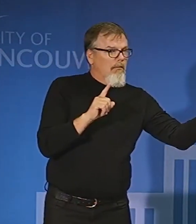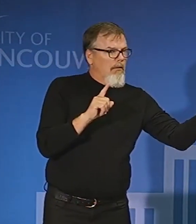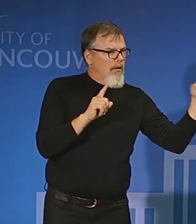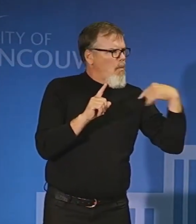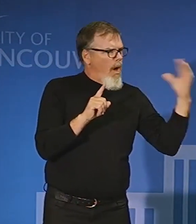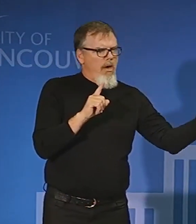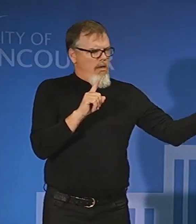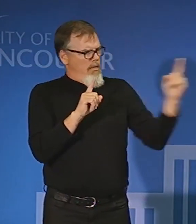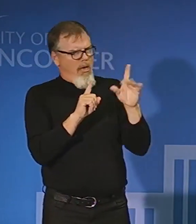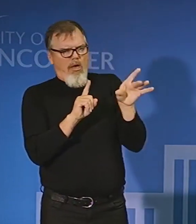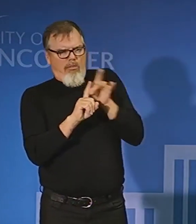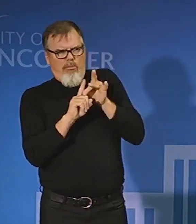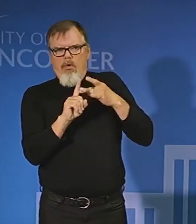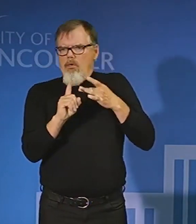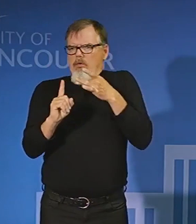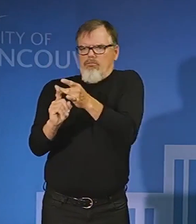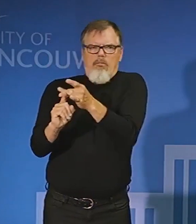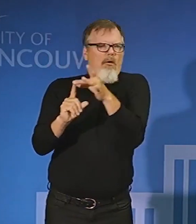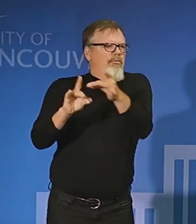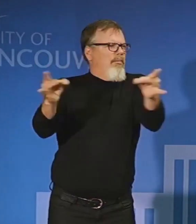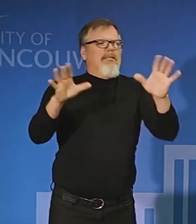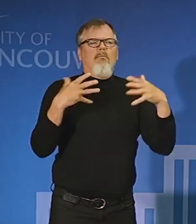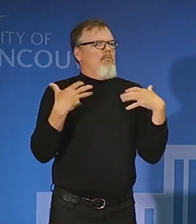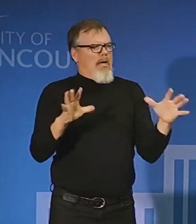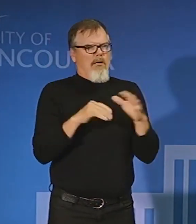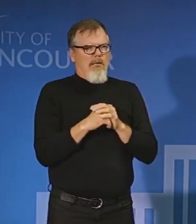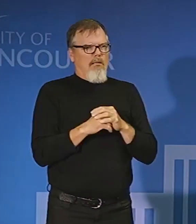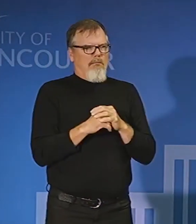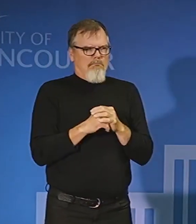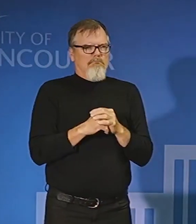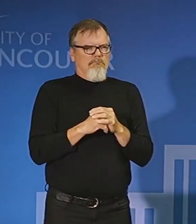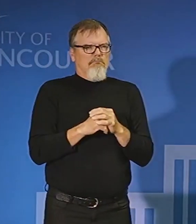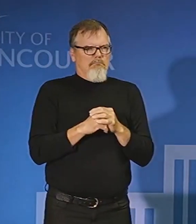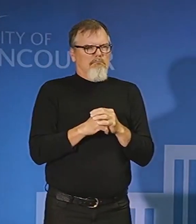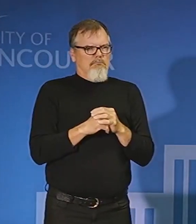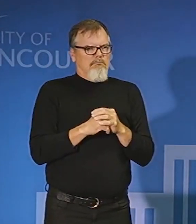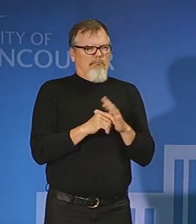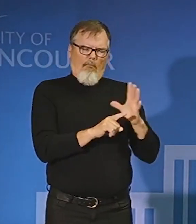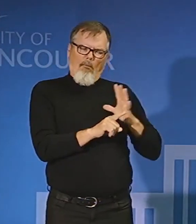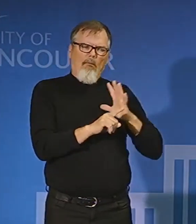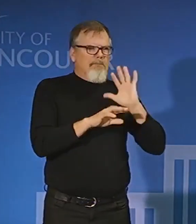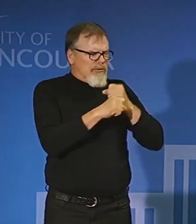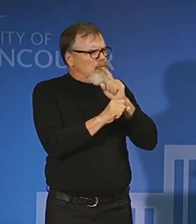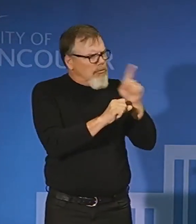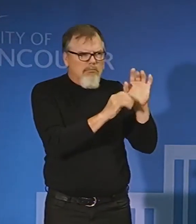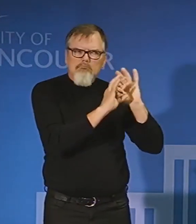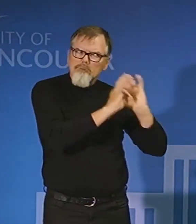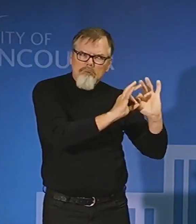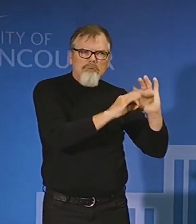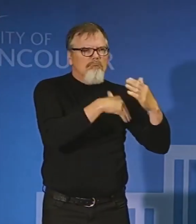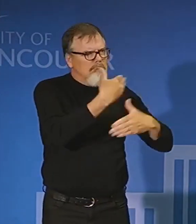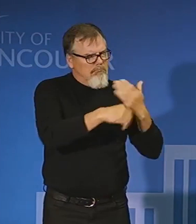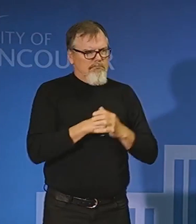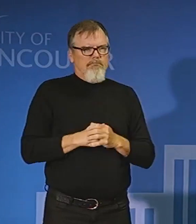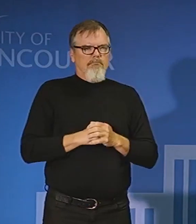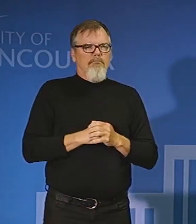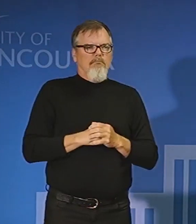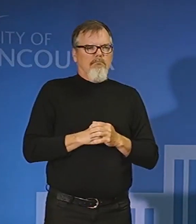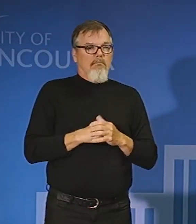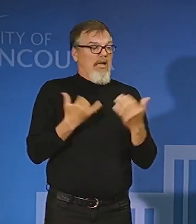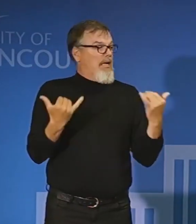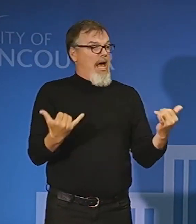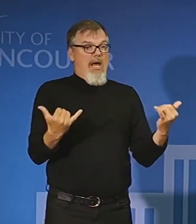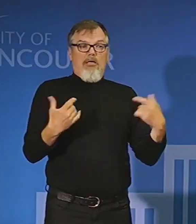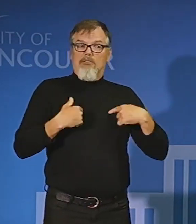if they are infected and may not be aware of their infection. And we know that the outbreaks that we've had, the virus has been